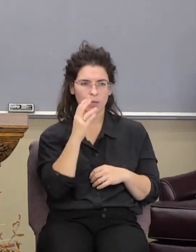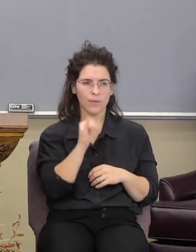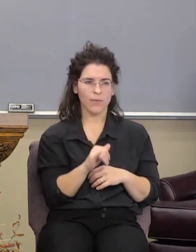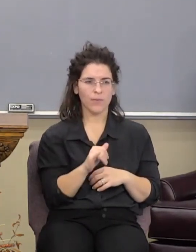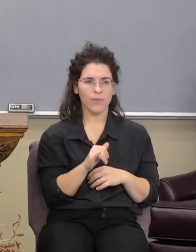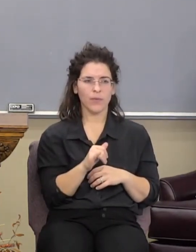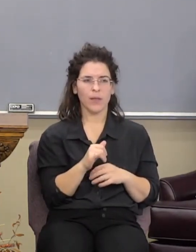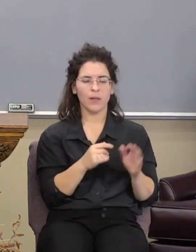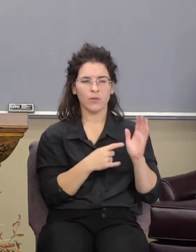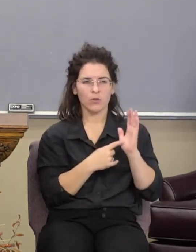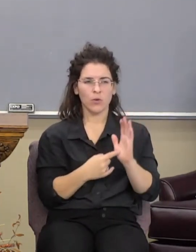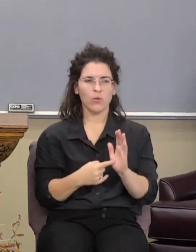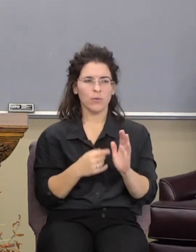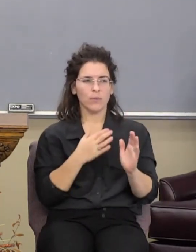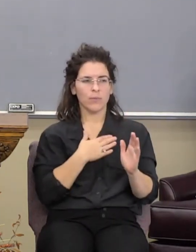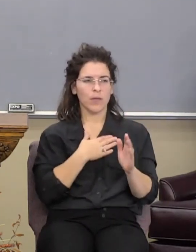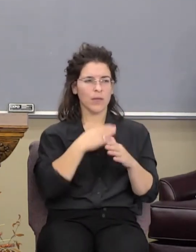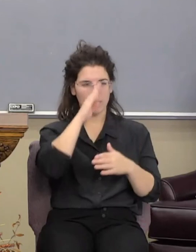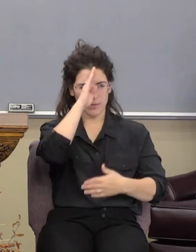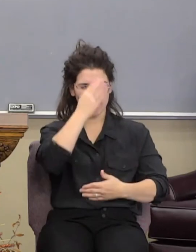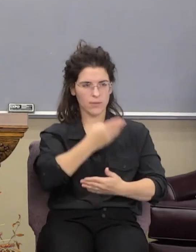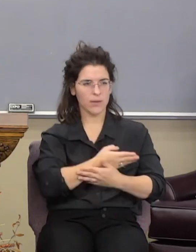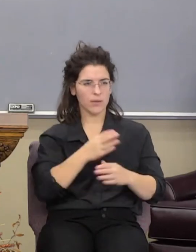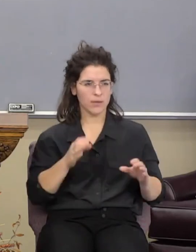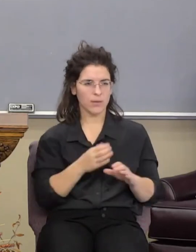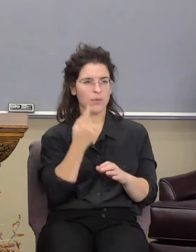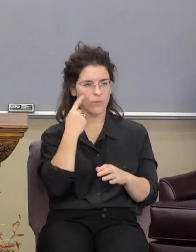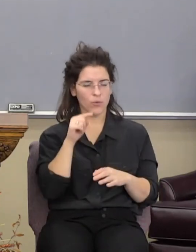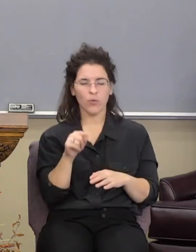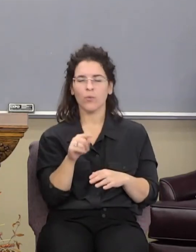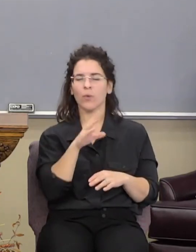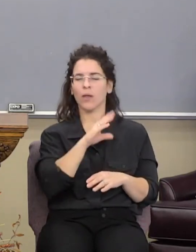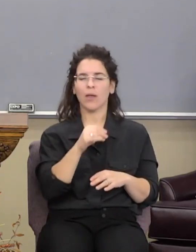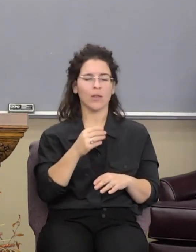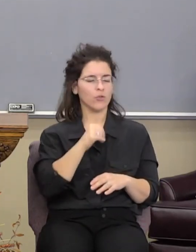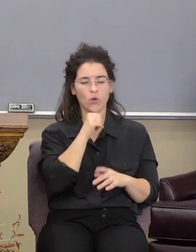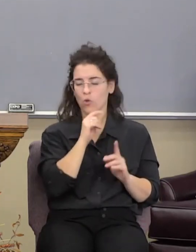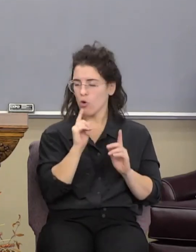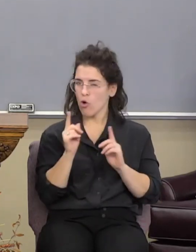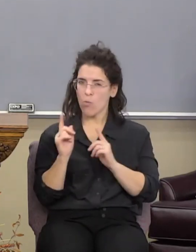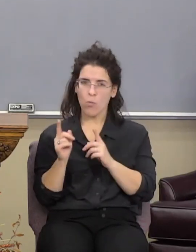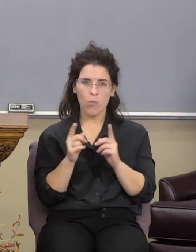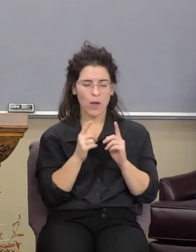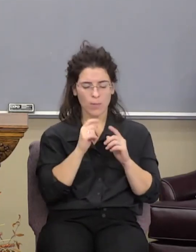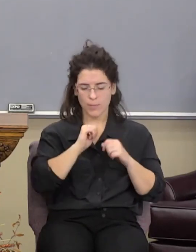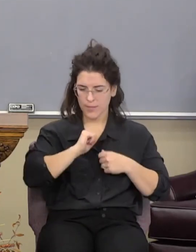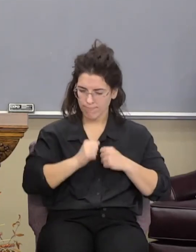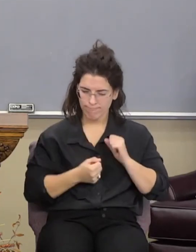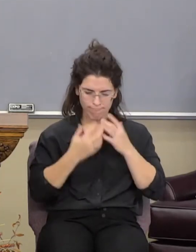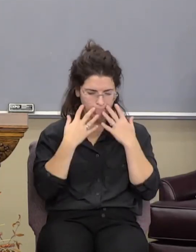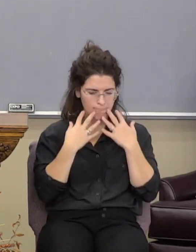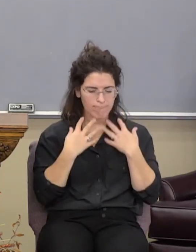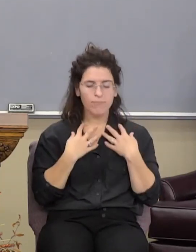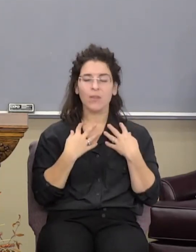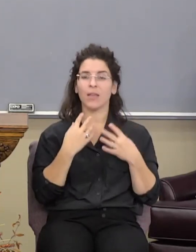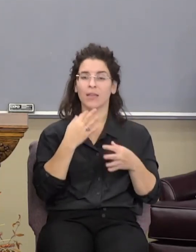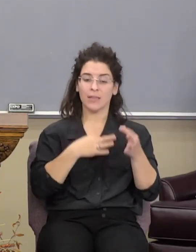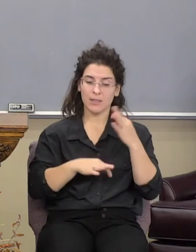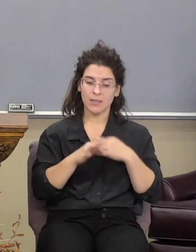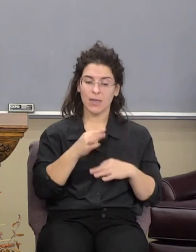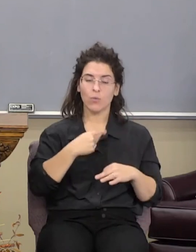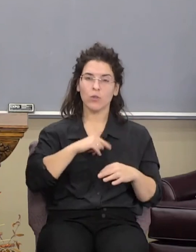that demonstrates, my Son did something for you, and don't go around mourning. You know what we should be